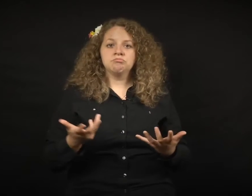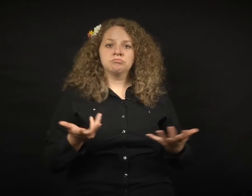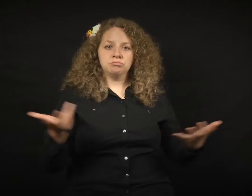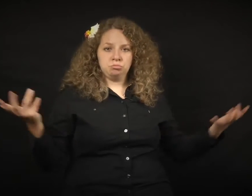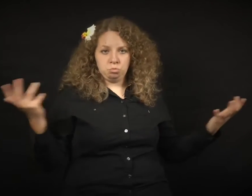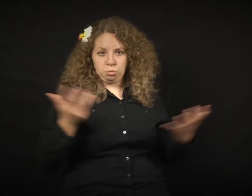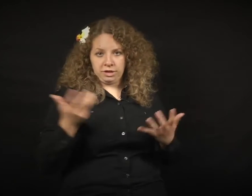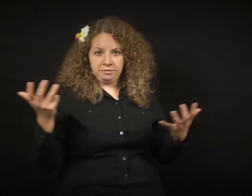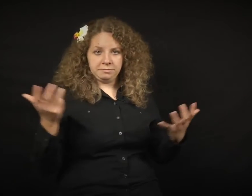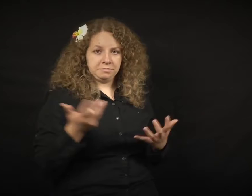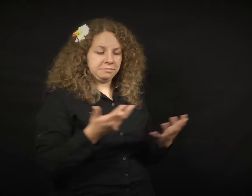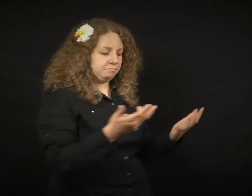What?